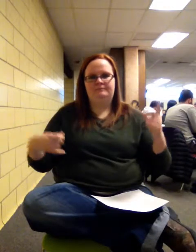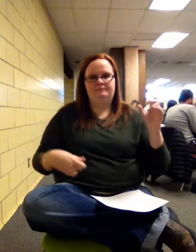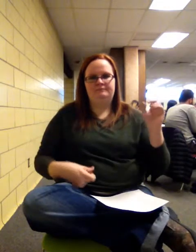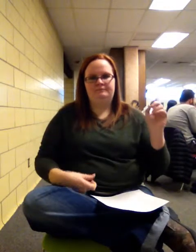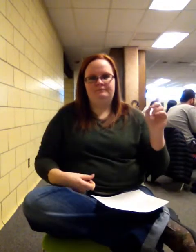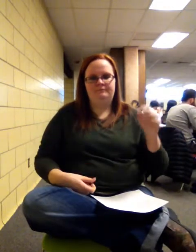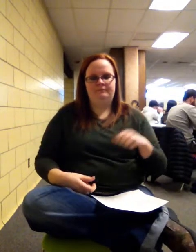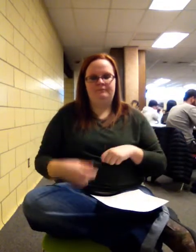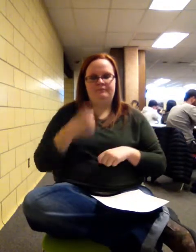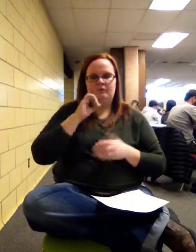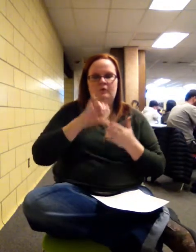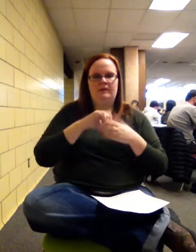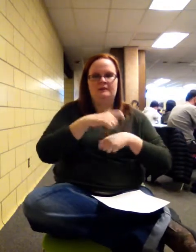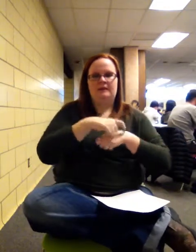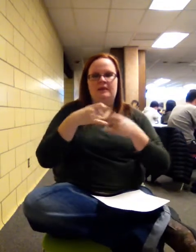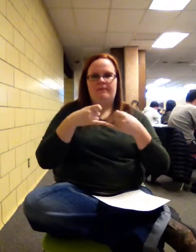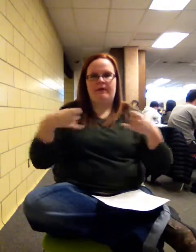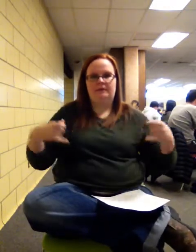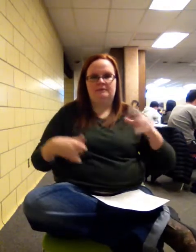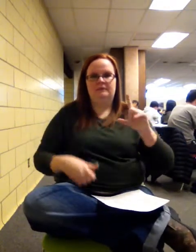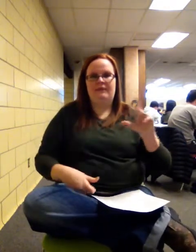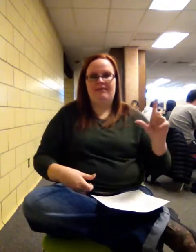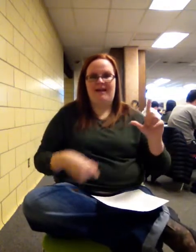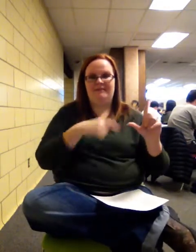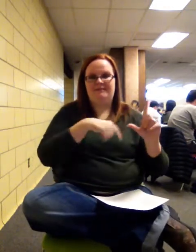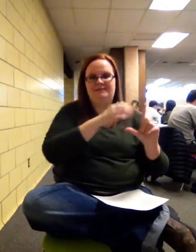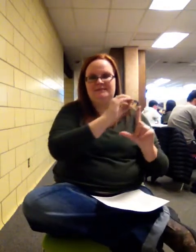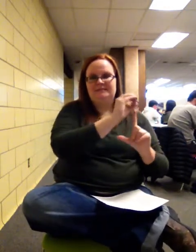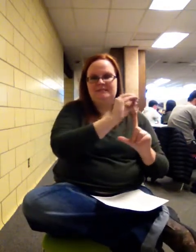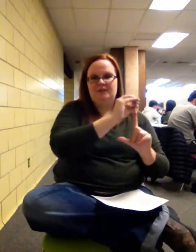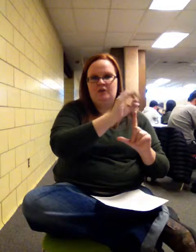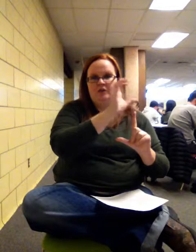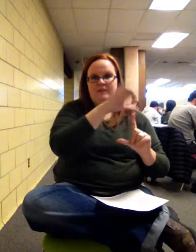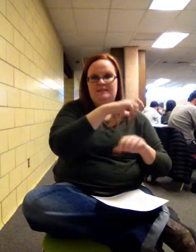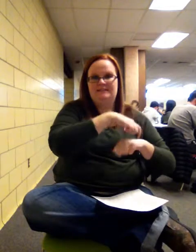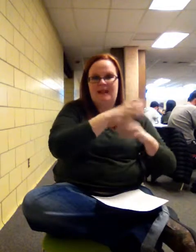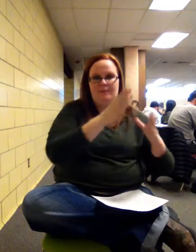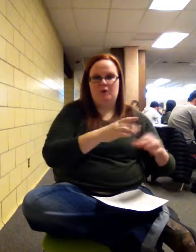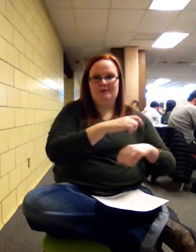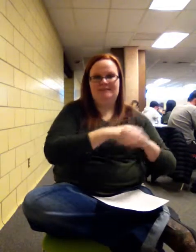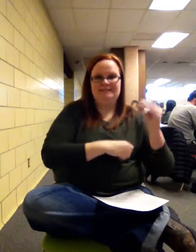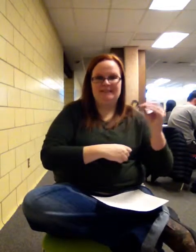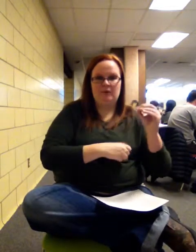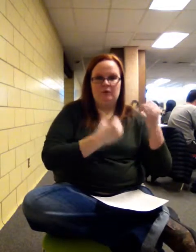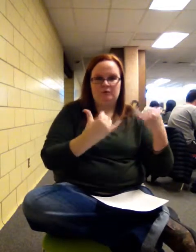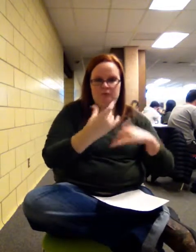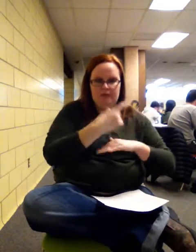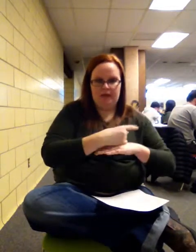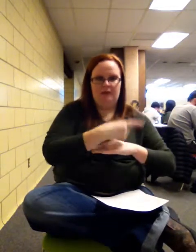On the timeline, the left-hand side, the 0, that's time period 0. That's today. That's when you're buying a security.